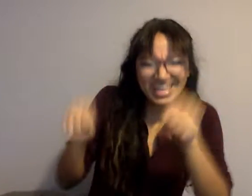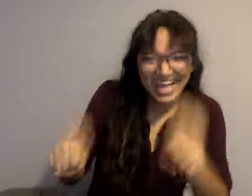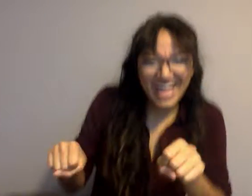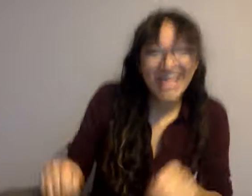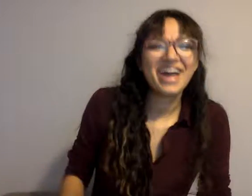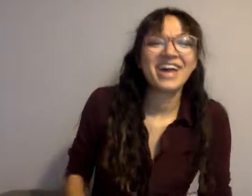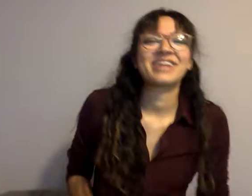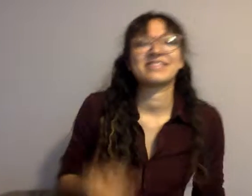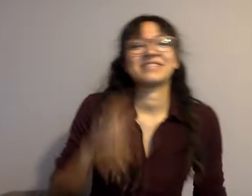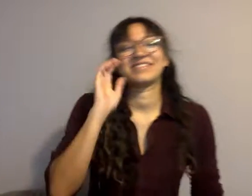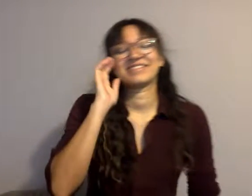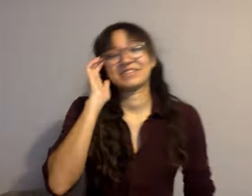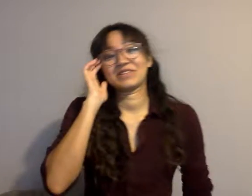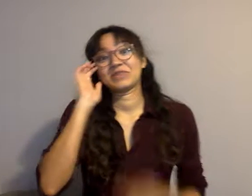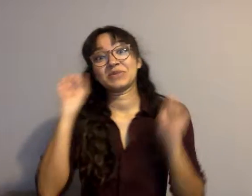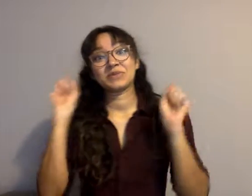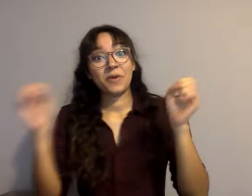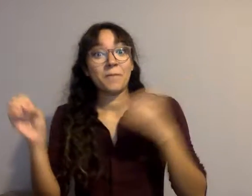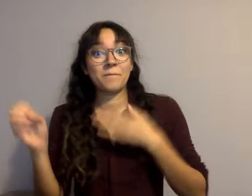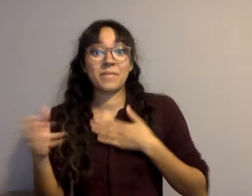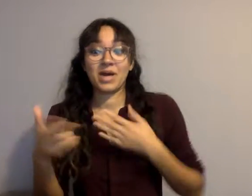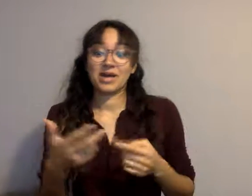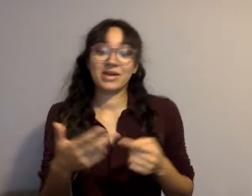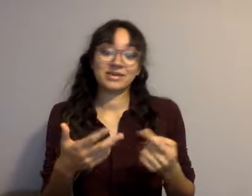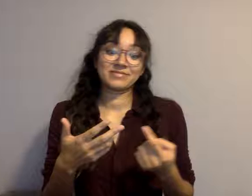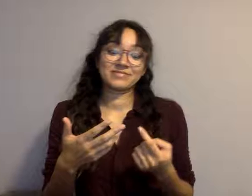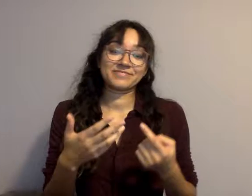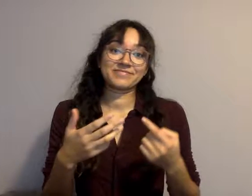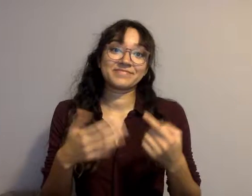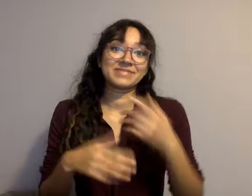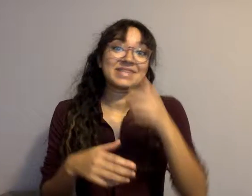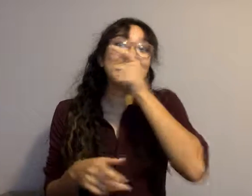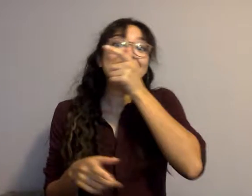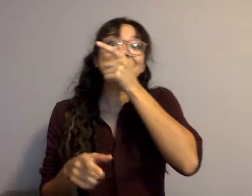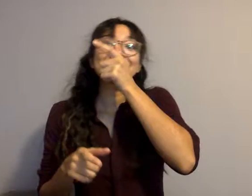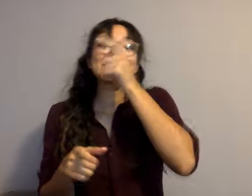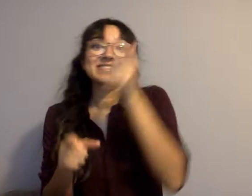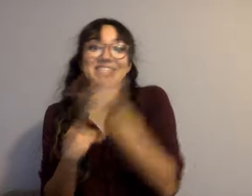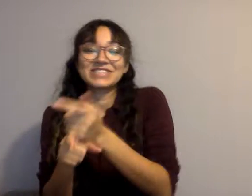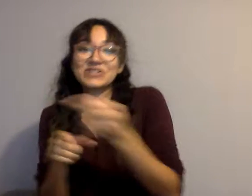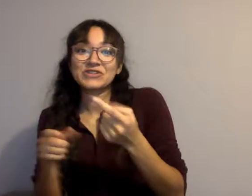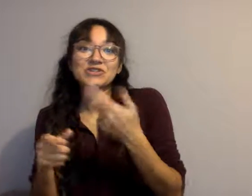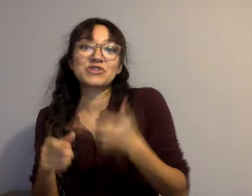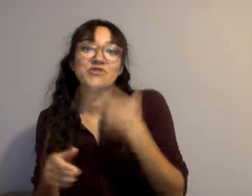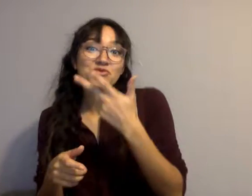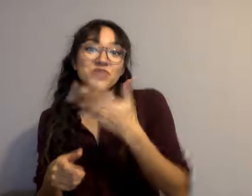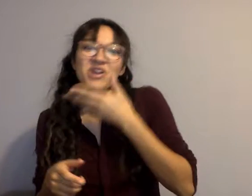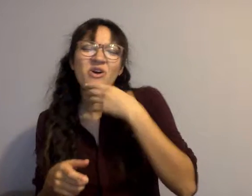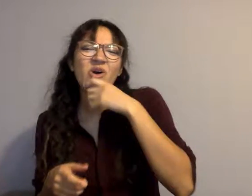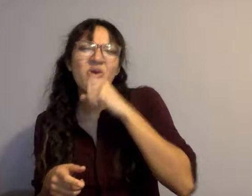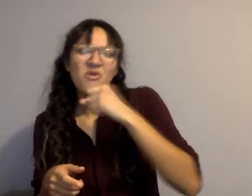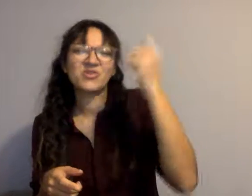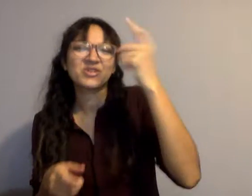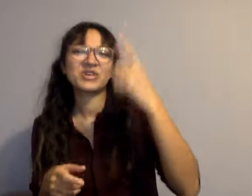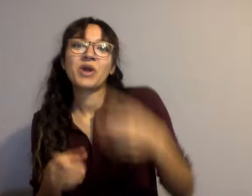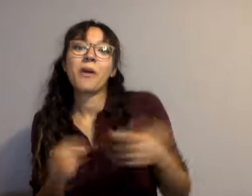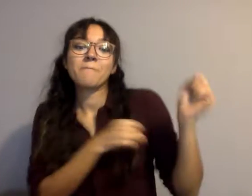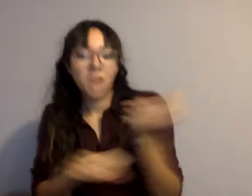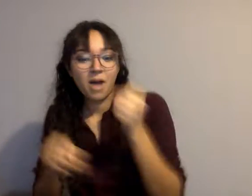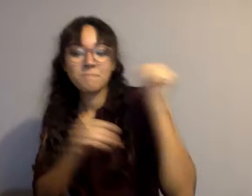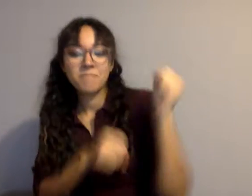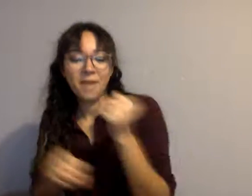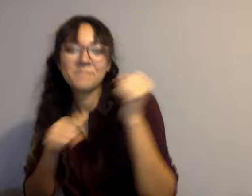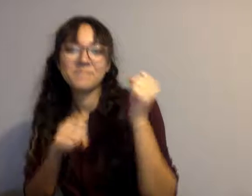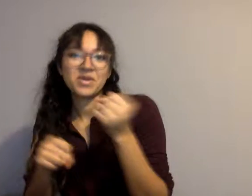So, if my 3 older sisters were mopping, I was mopping. If my 3 older sisters went to public school, my parents